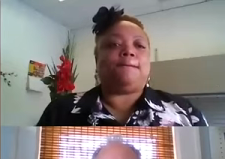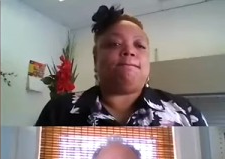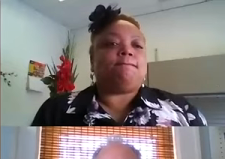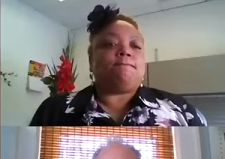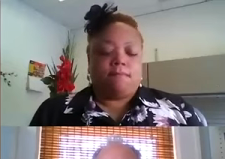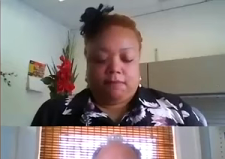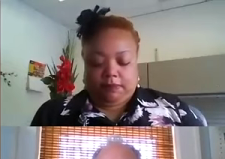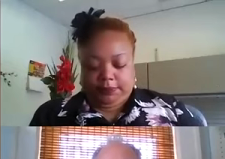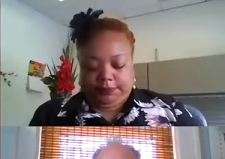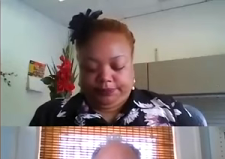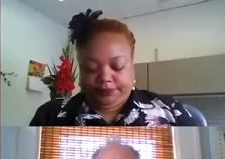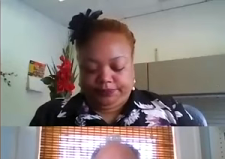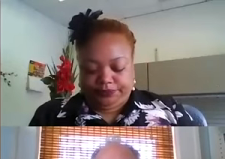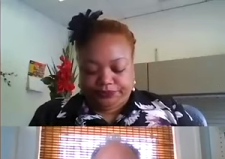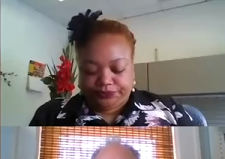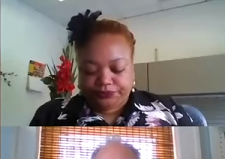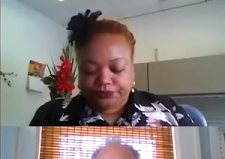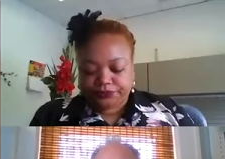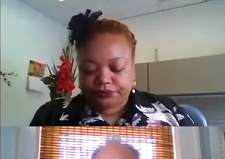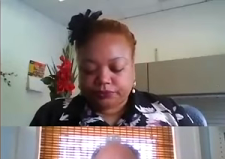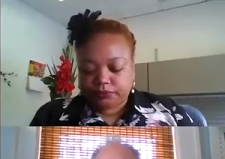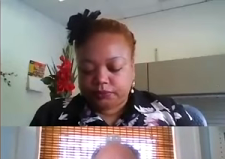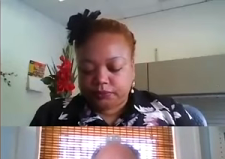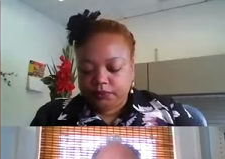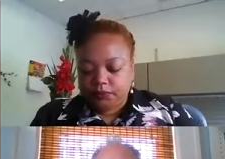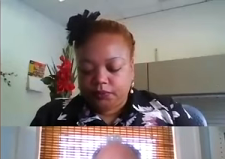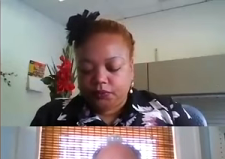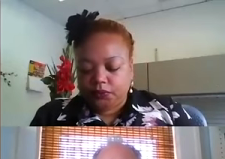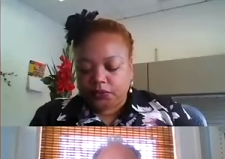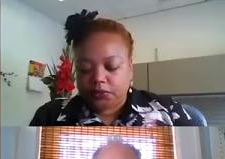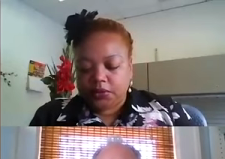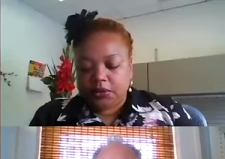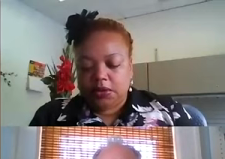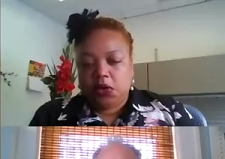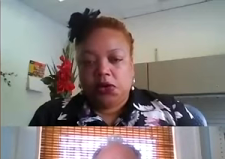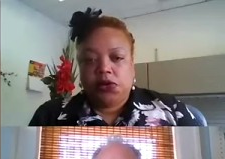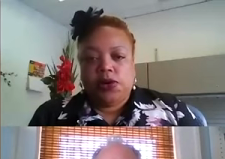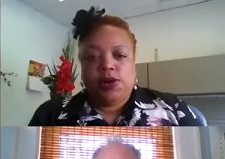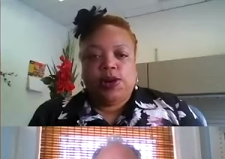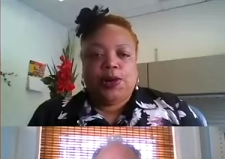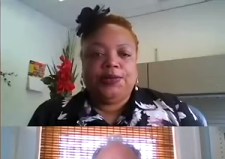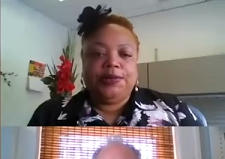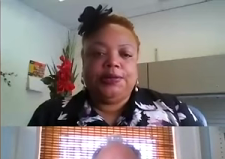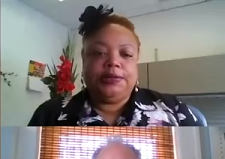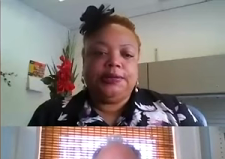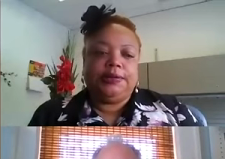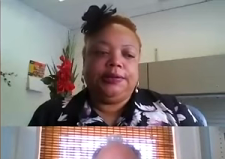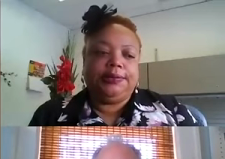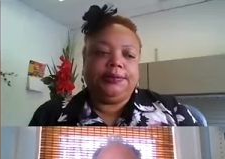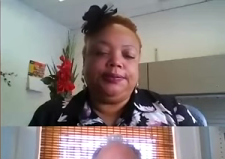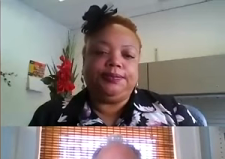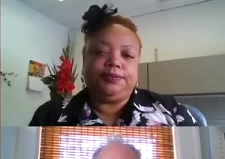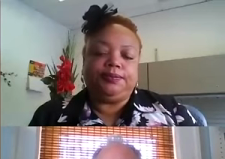day. We're an institution with an unwavering commitment to diversity, inclusion, and equality. This